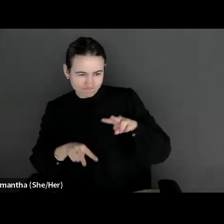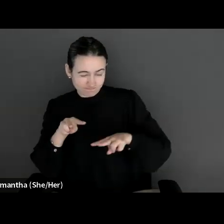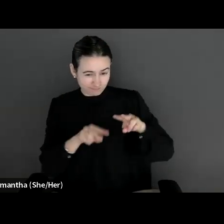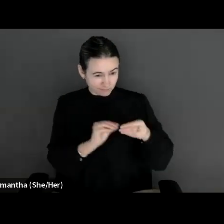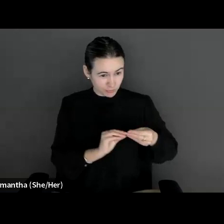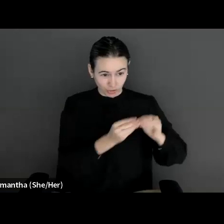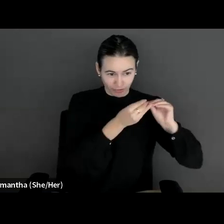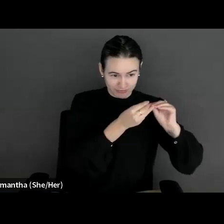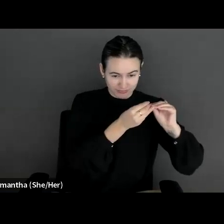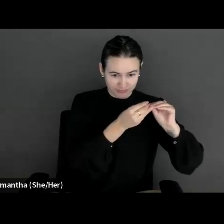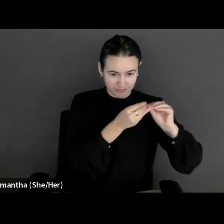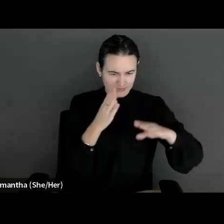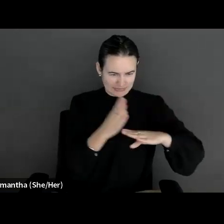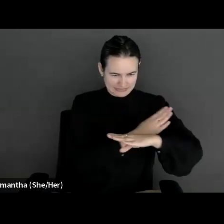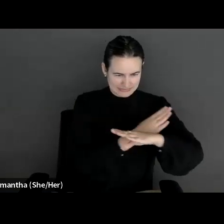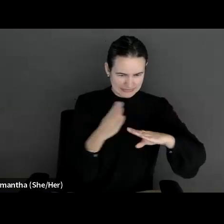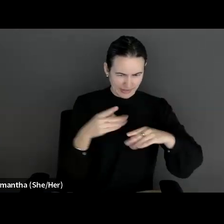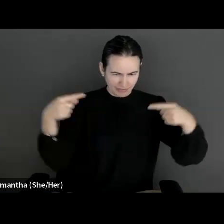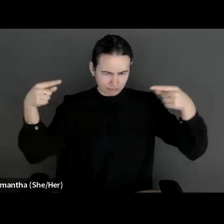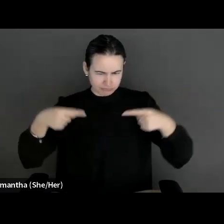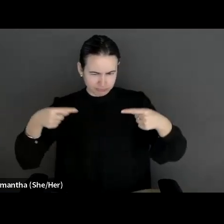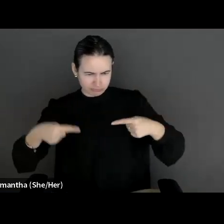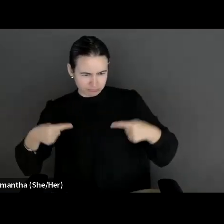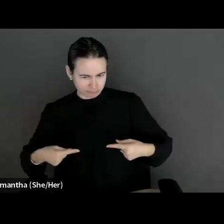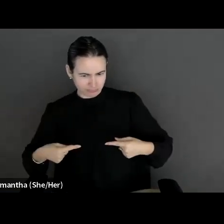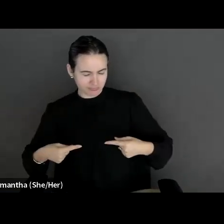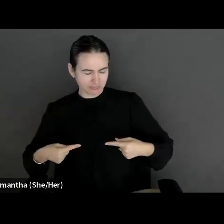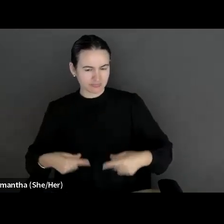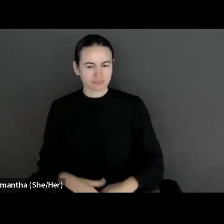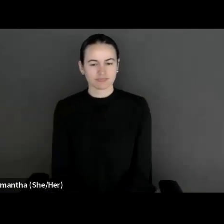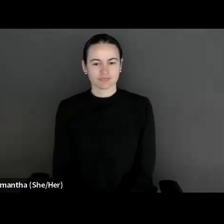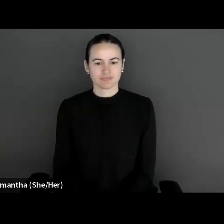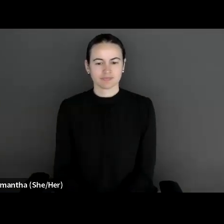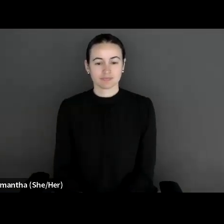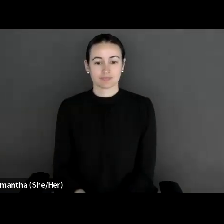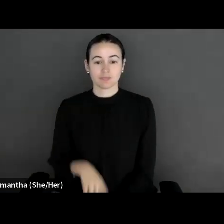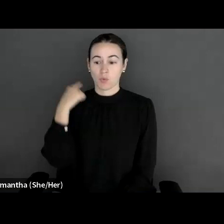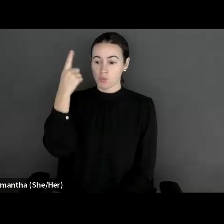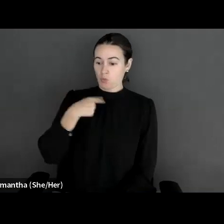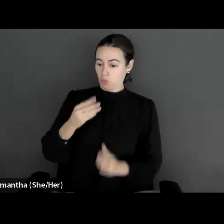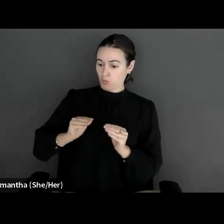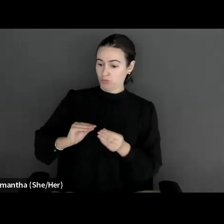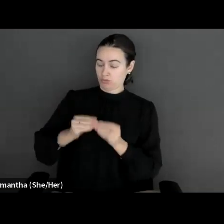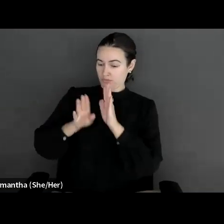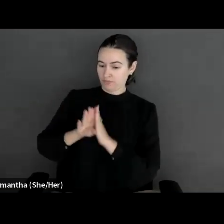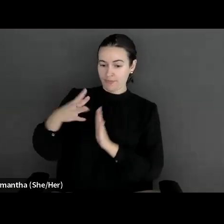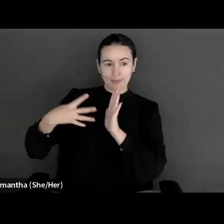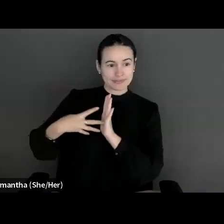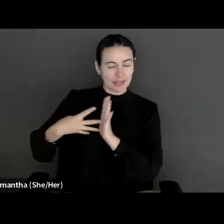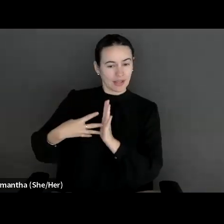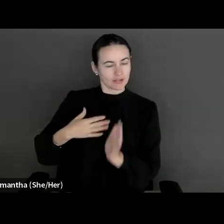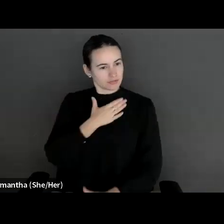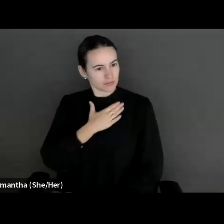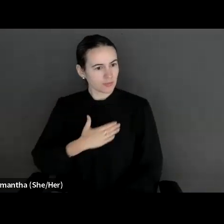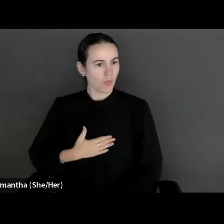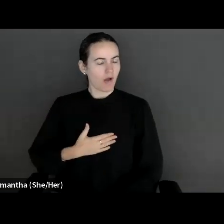the scale aligns with this. So if the test developer, for example, develops a test that's designed to assess academic